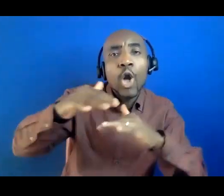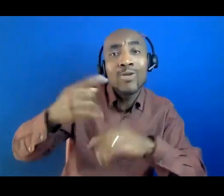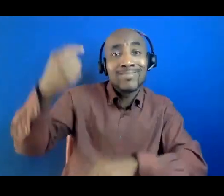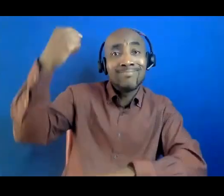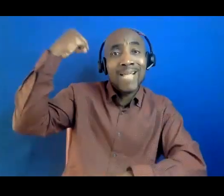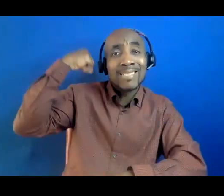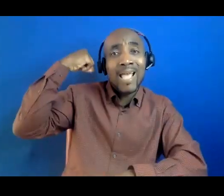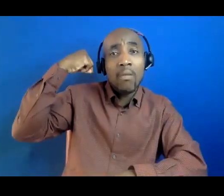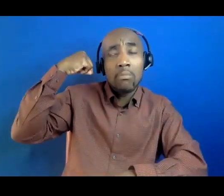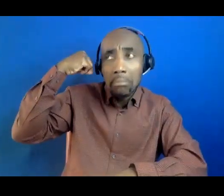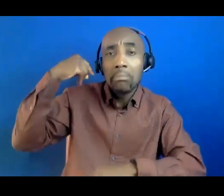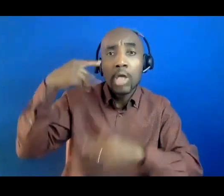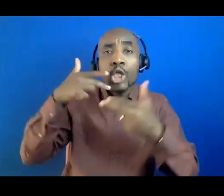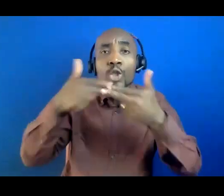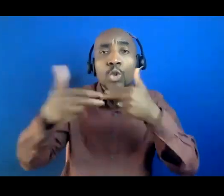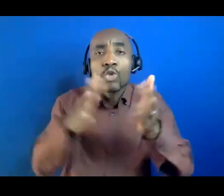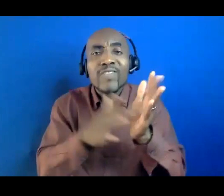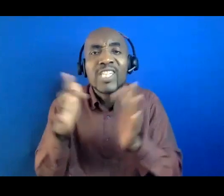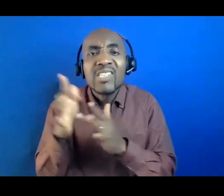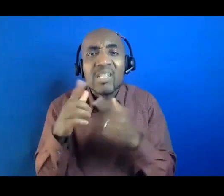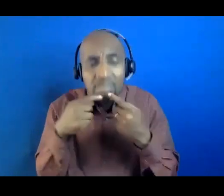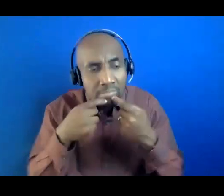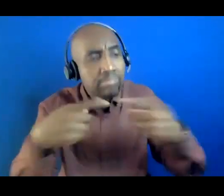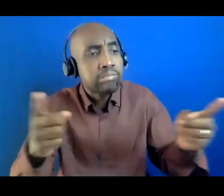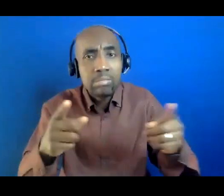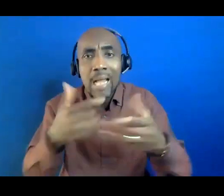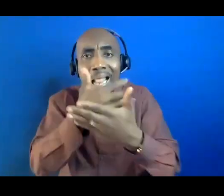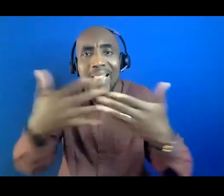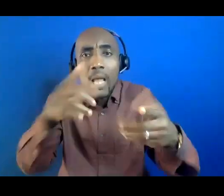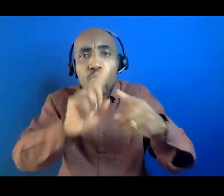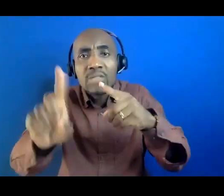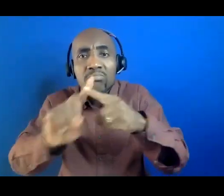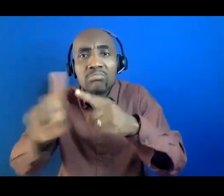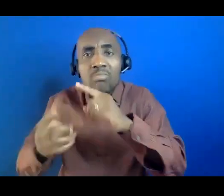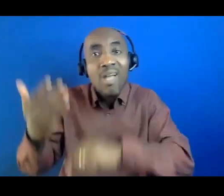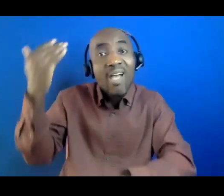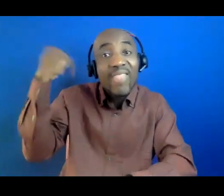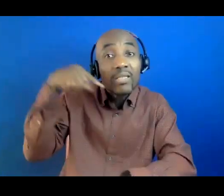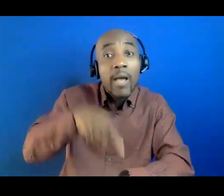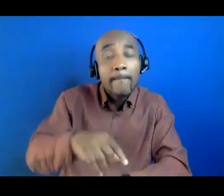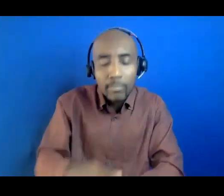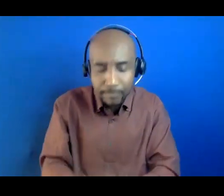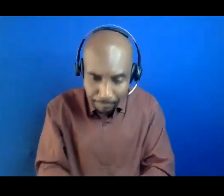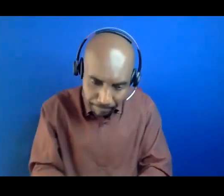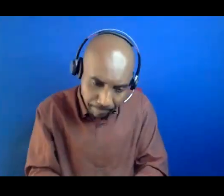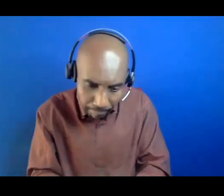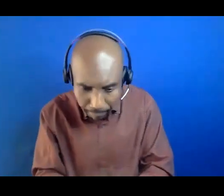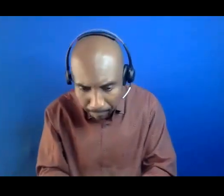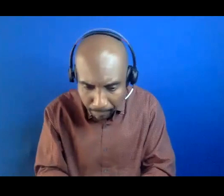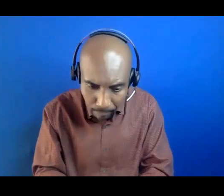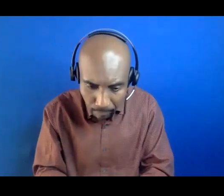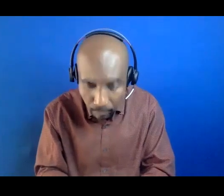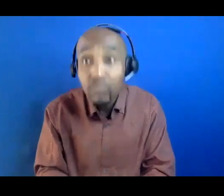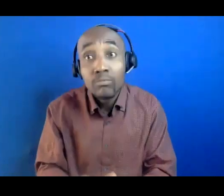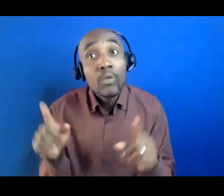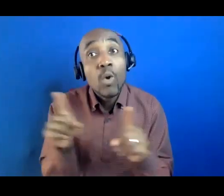preached in every known language at that time. Not only that, it happened at exactly the